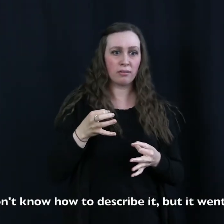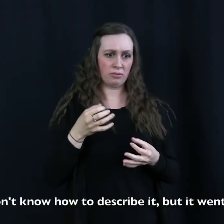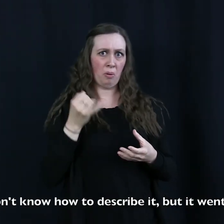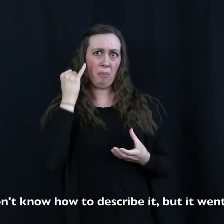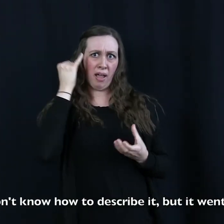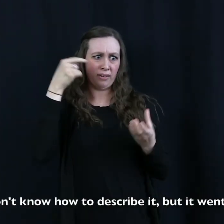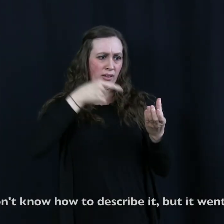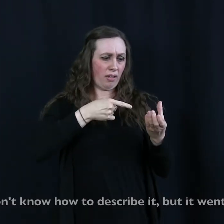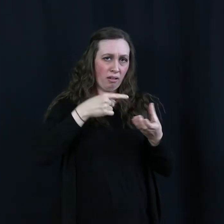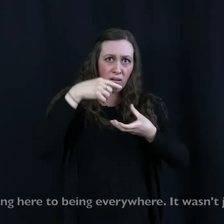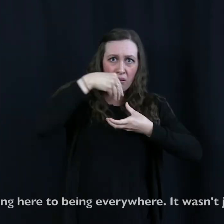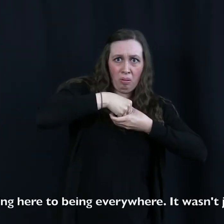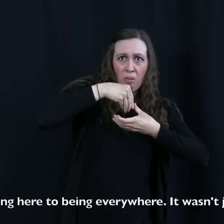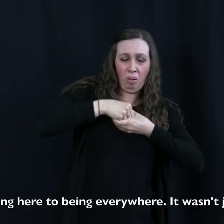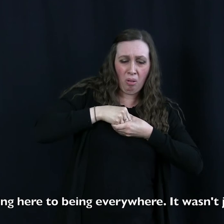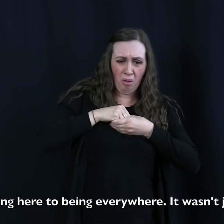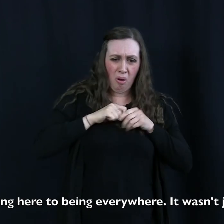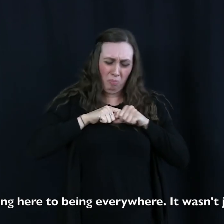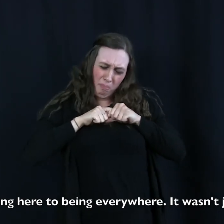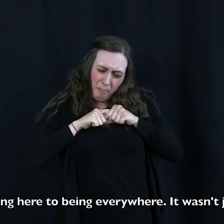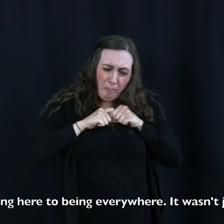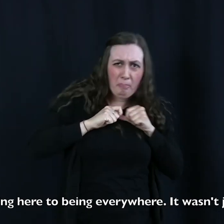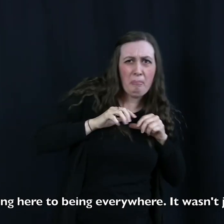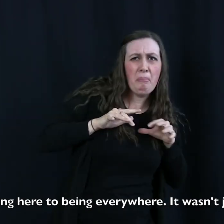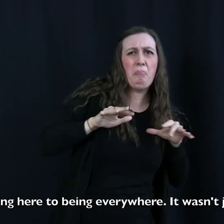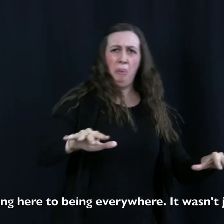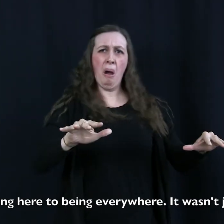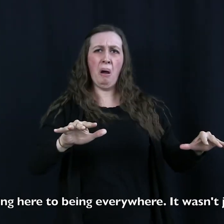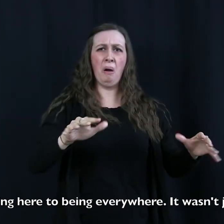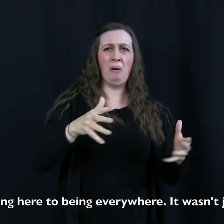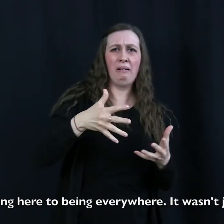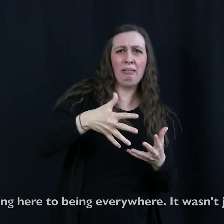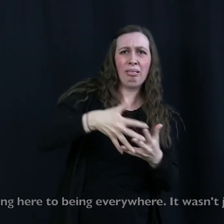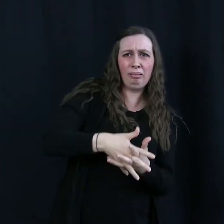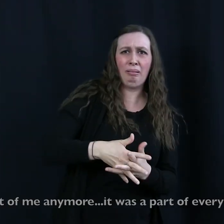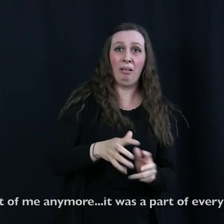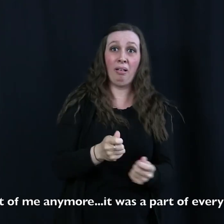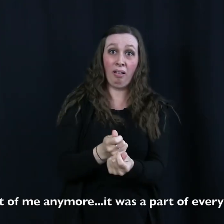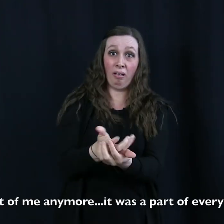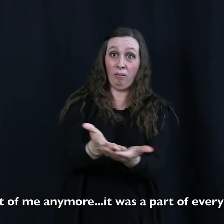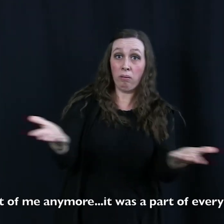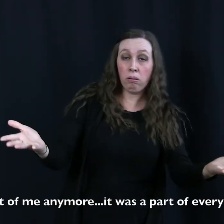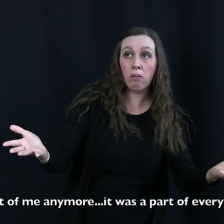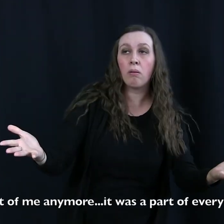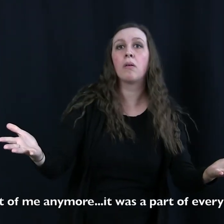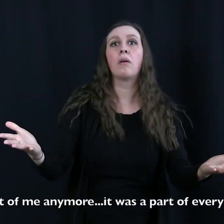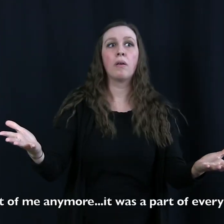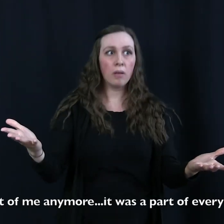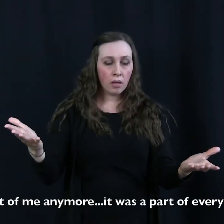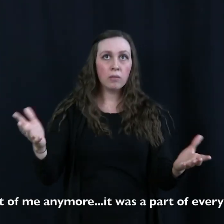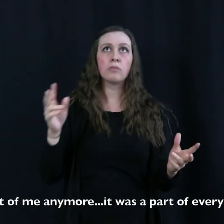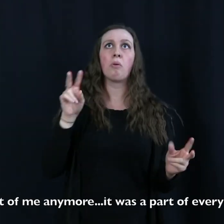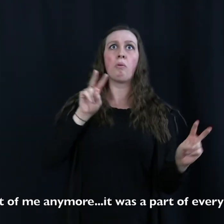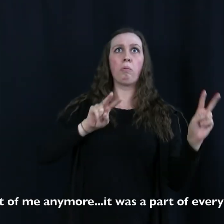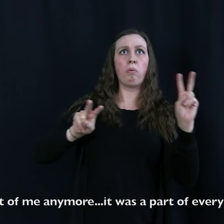it, but it went from being here to being everywhere. It wasn't just a part of me anymore. It was a part of everything.